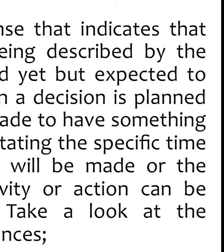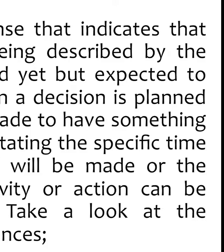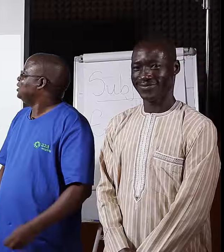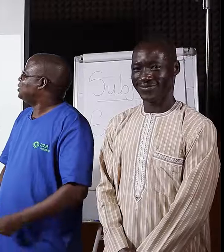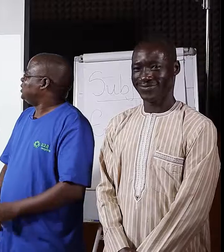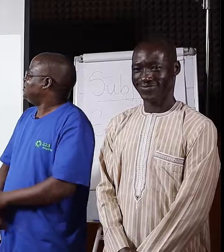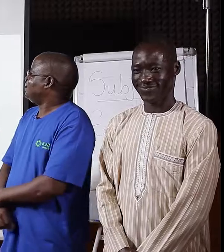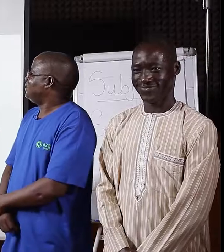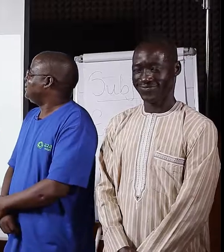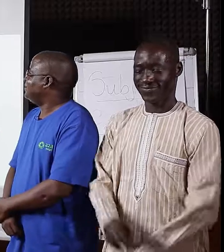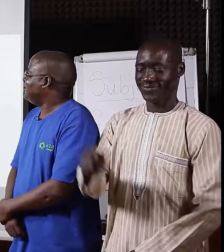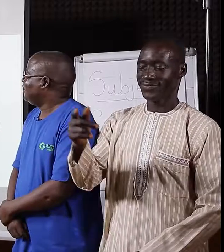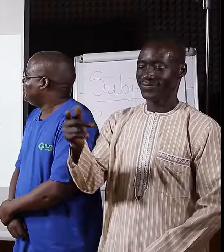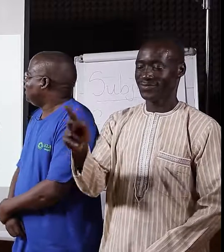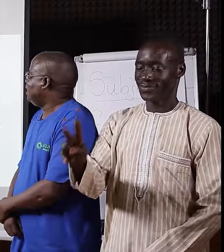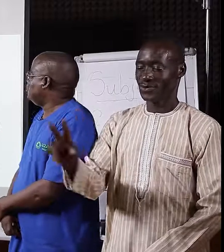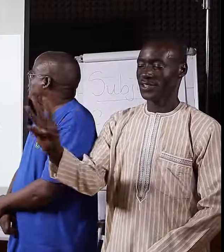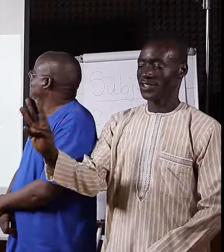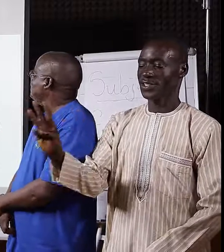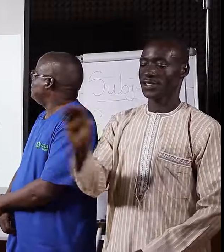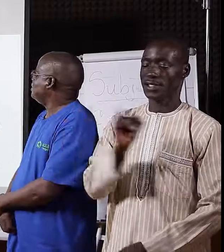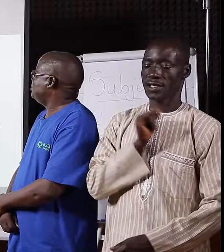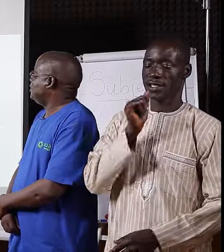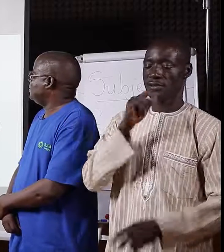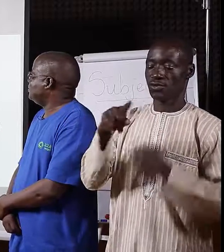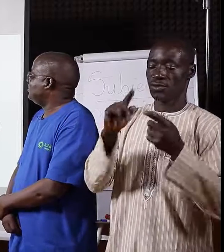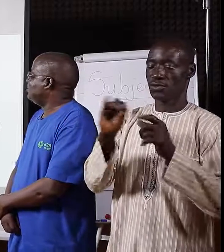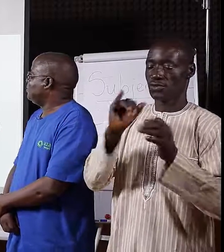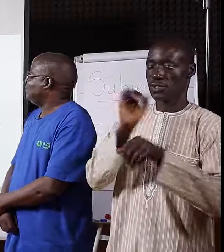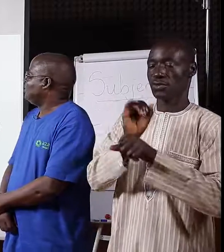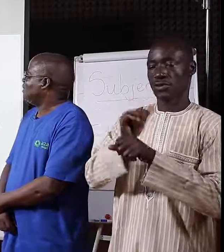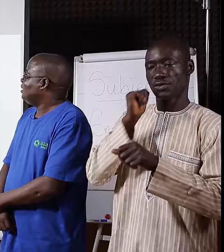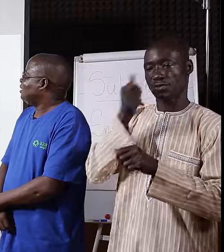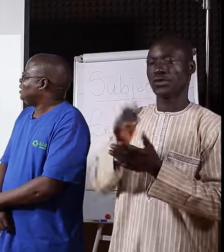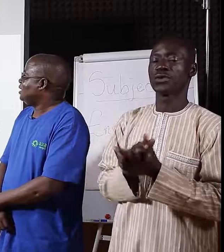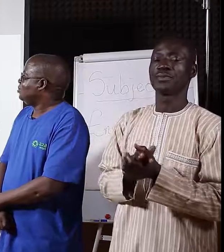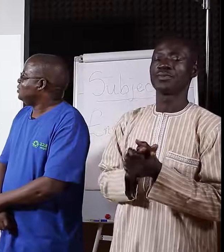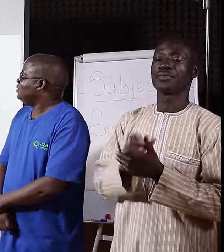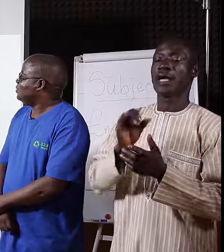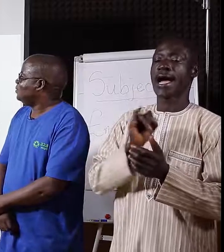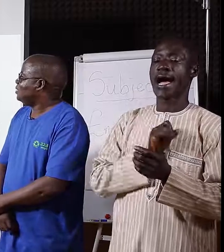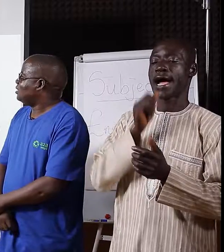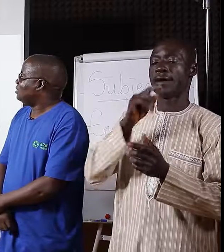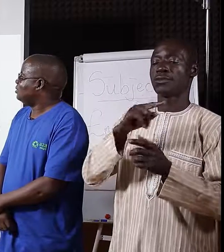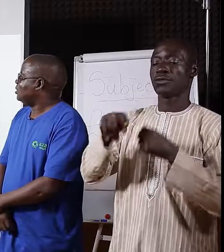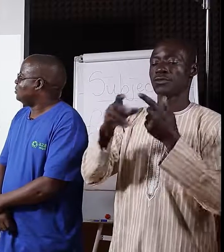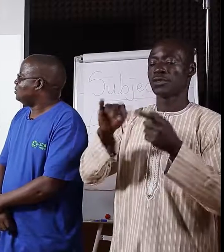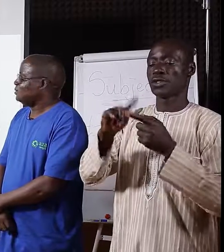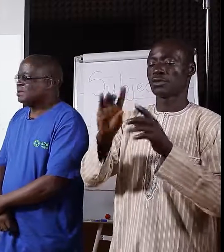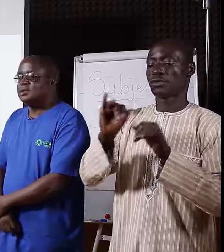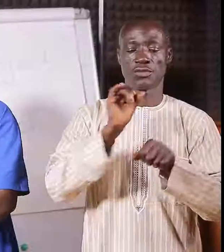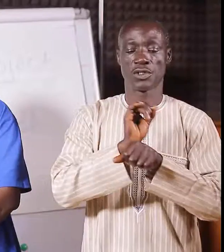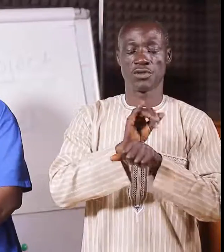sentences. 26. I am going to do the work tomorrow. I am going to do the work